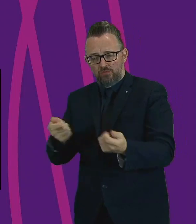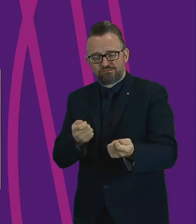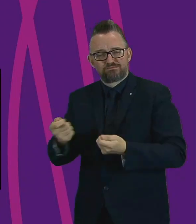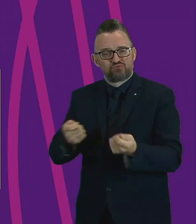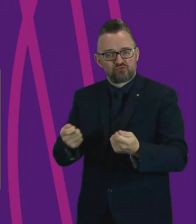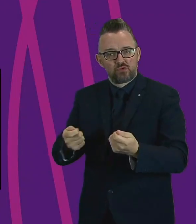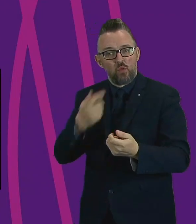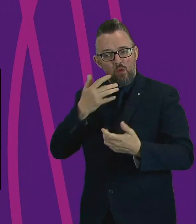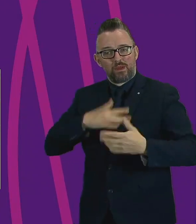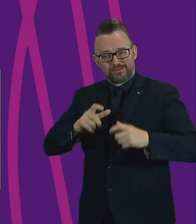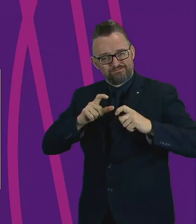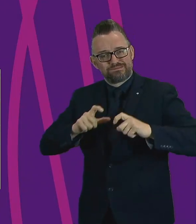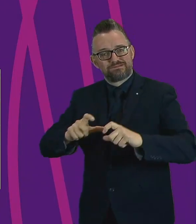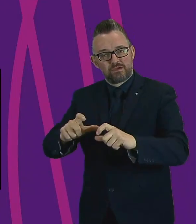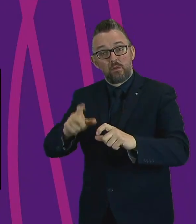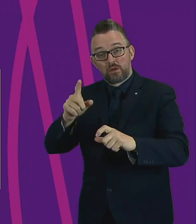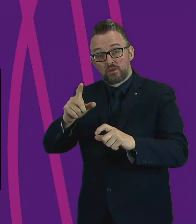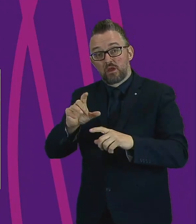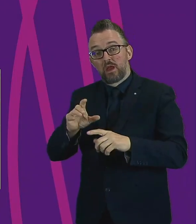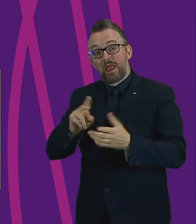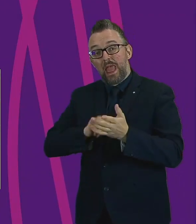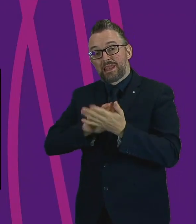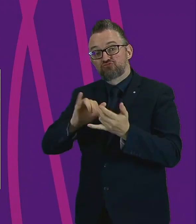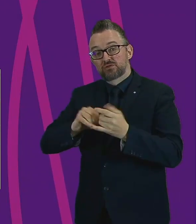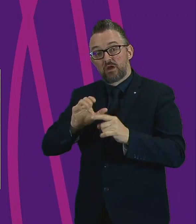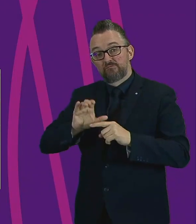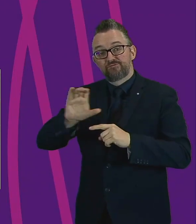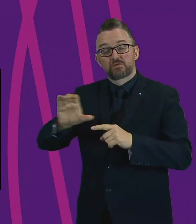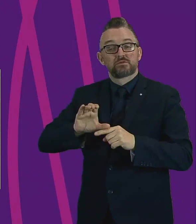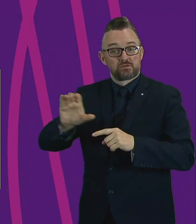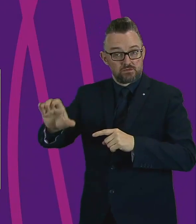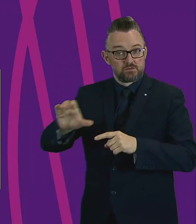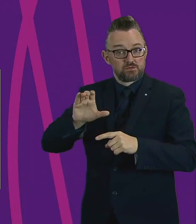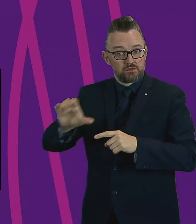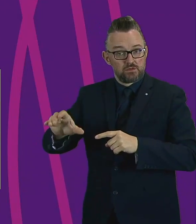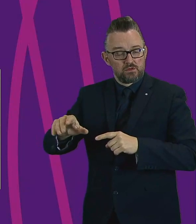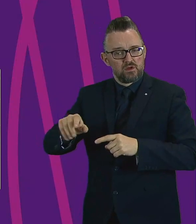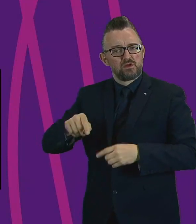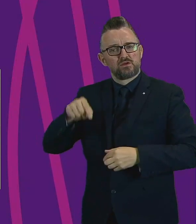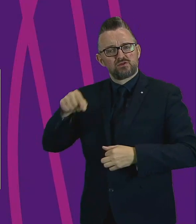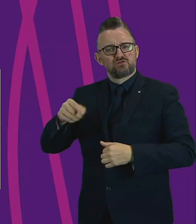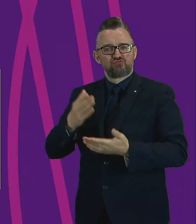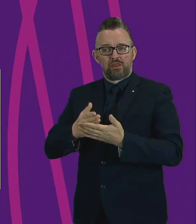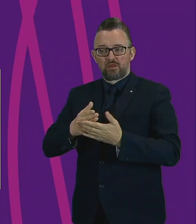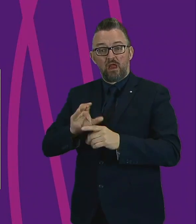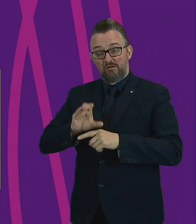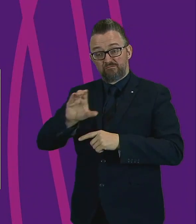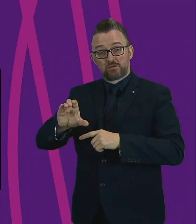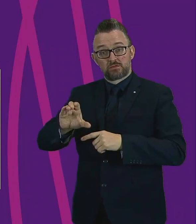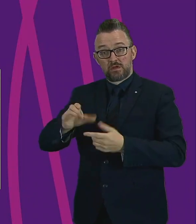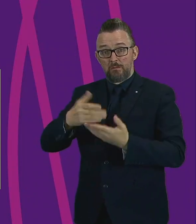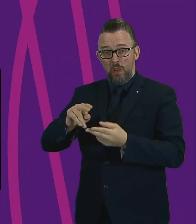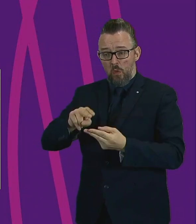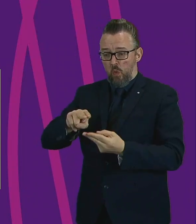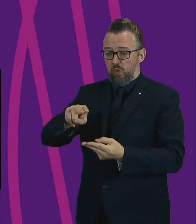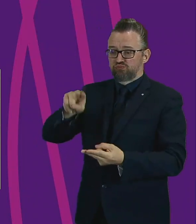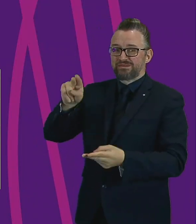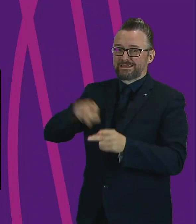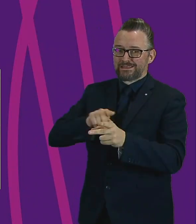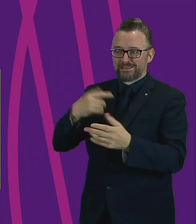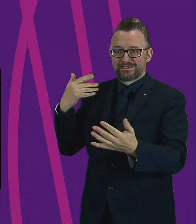in terms of the overall funding for our NHS, of course, our funding for our NHS has grown exponentially over the